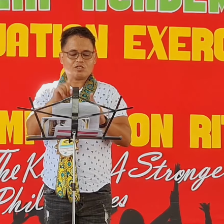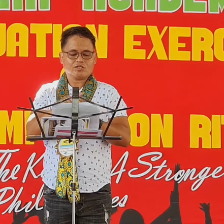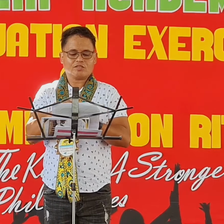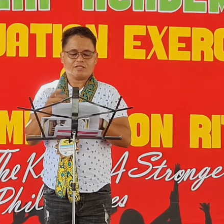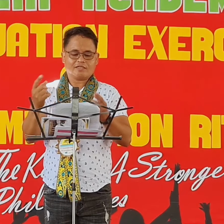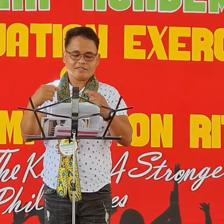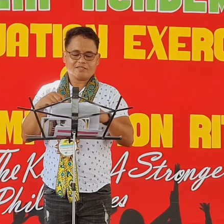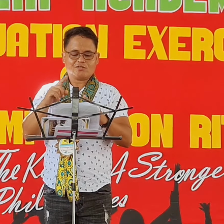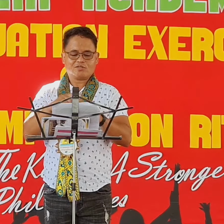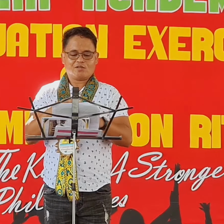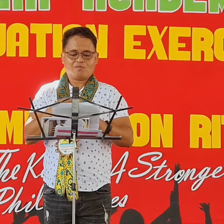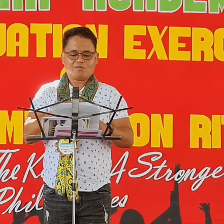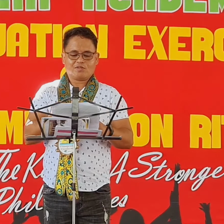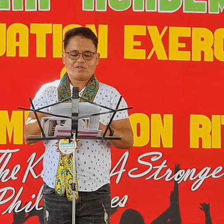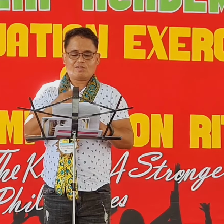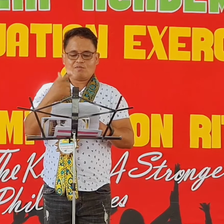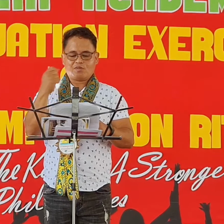My sister came and called me.